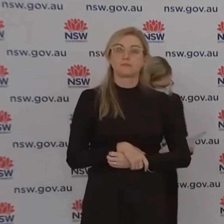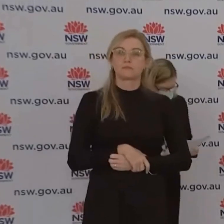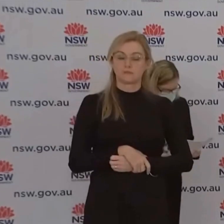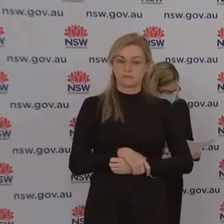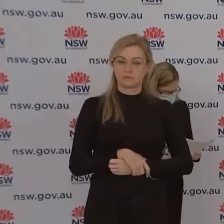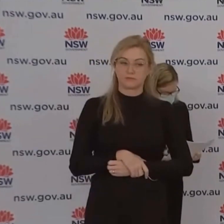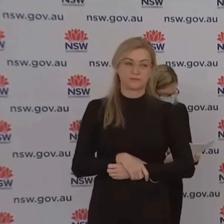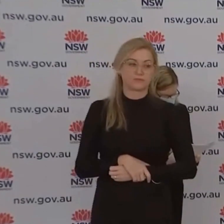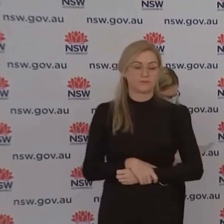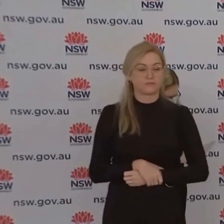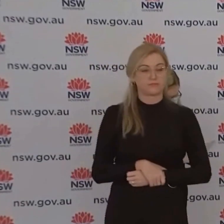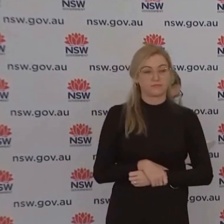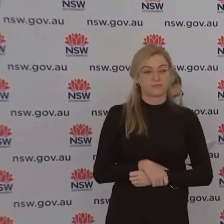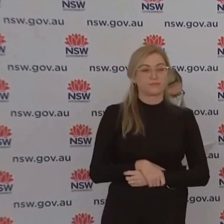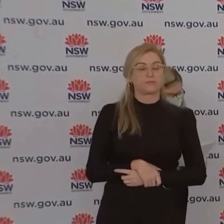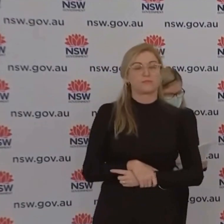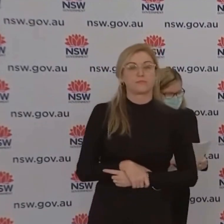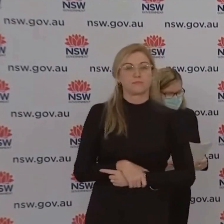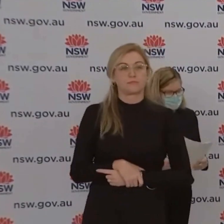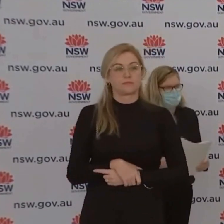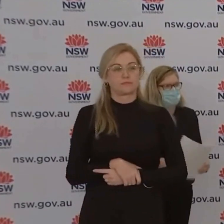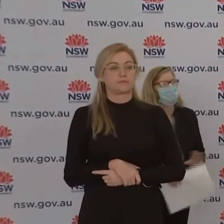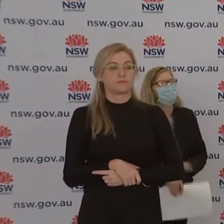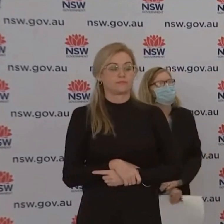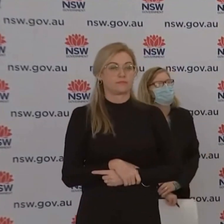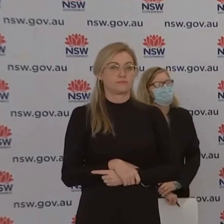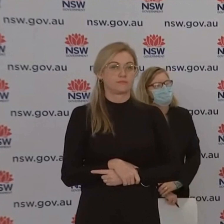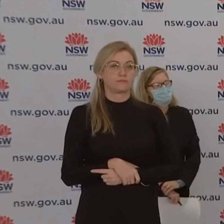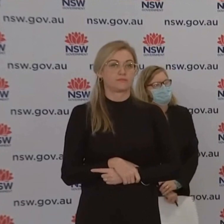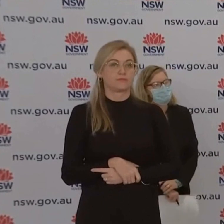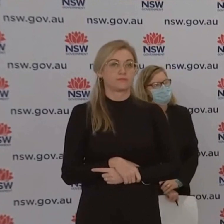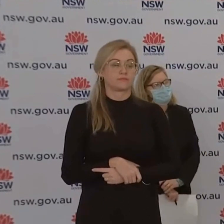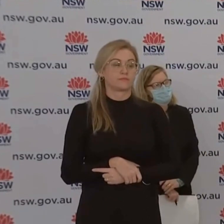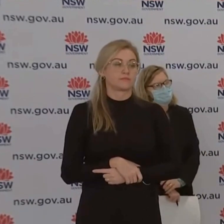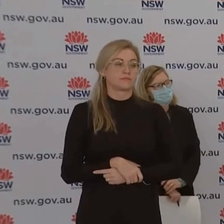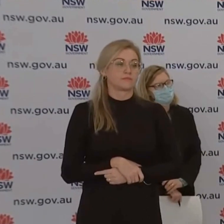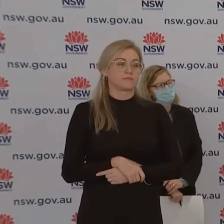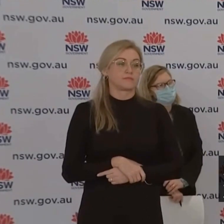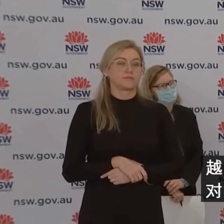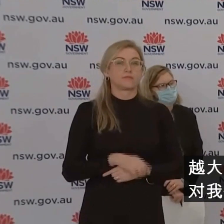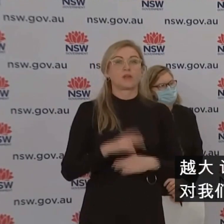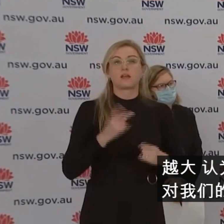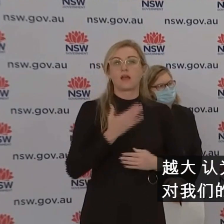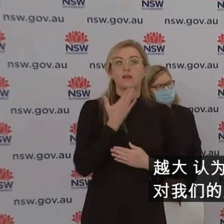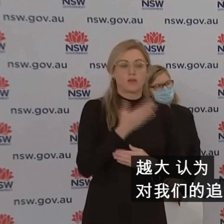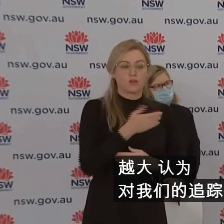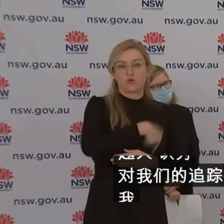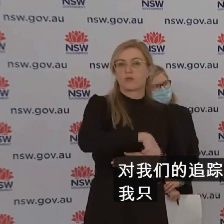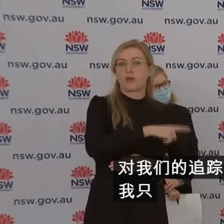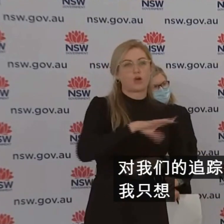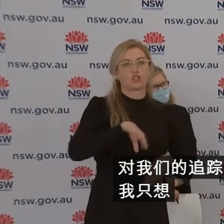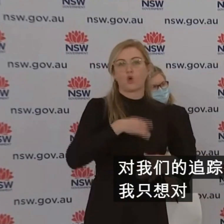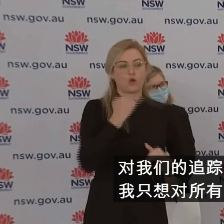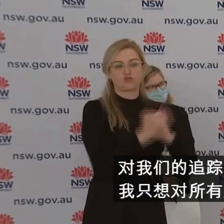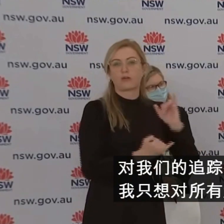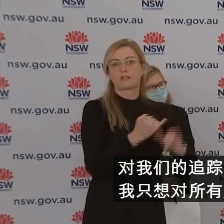Look, can I just say that, again, I want to repeat the thanks, because I don't think it helps to have any possible criticism of our